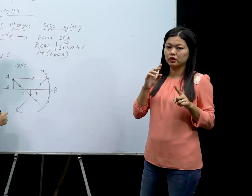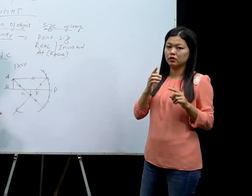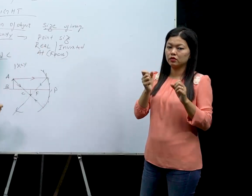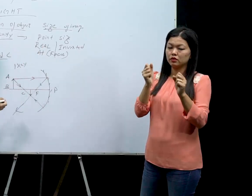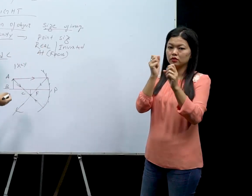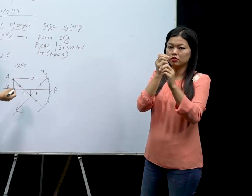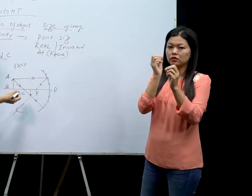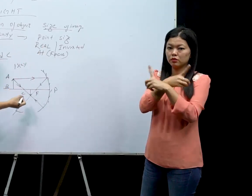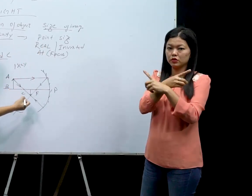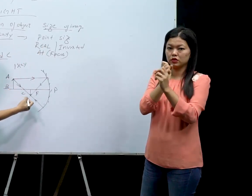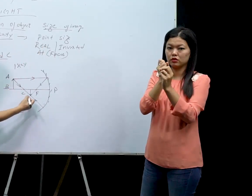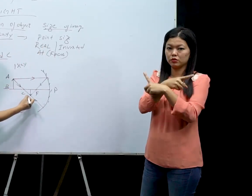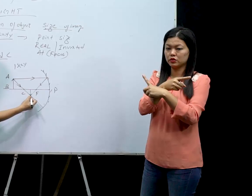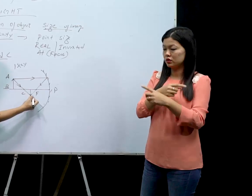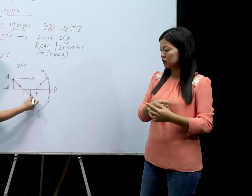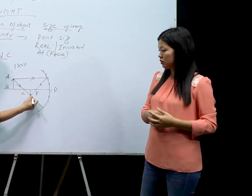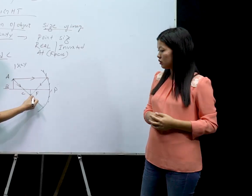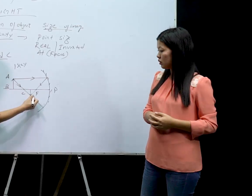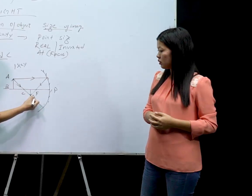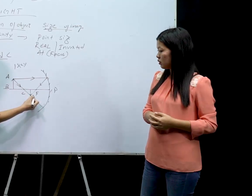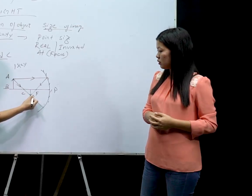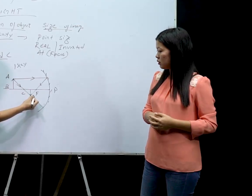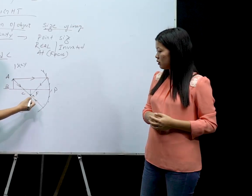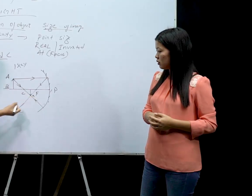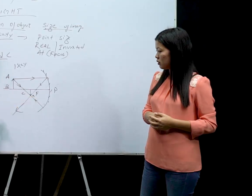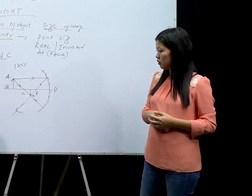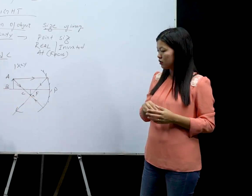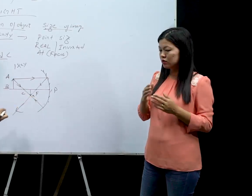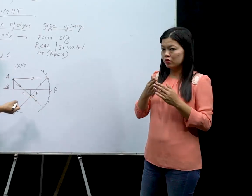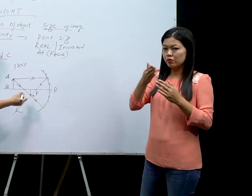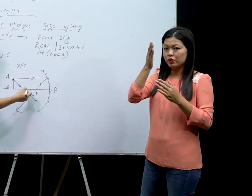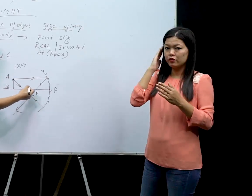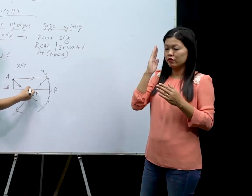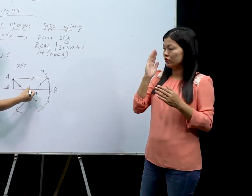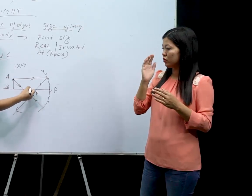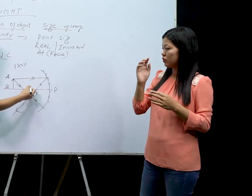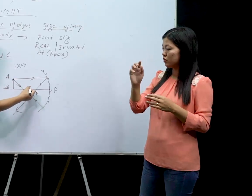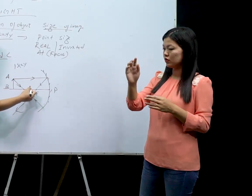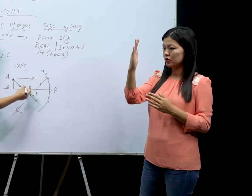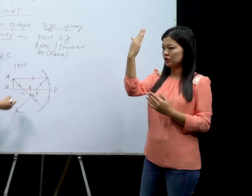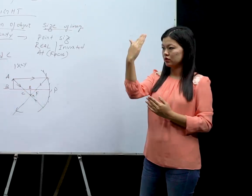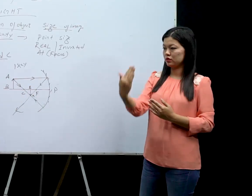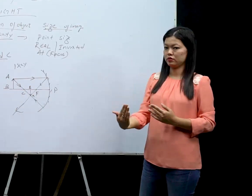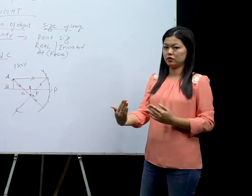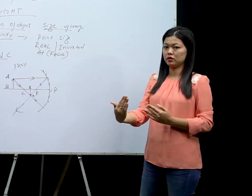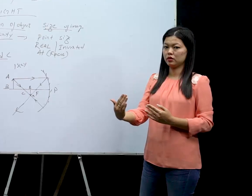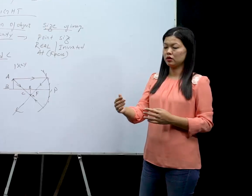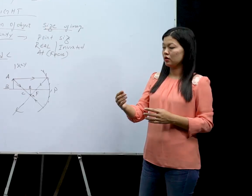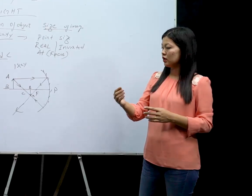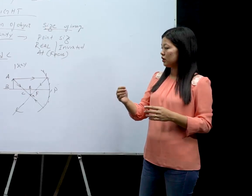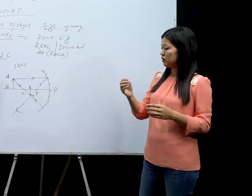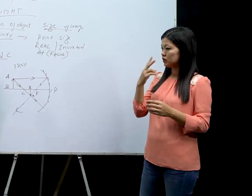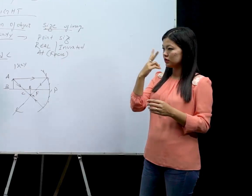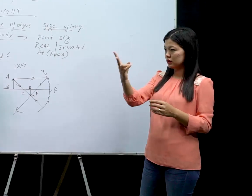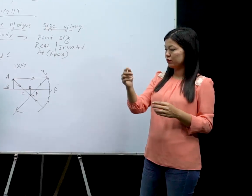See, since it is inverted, now the head part would be here. So I'll write A and then B.